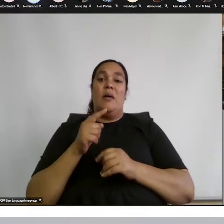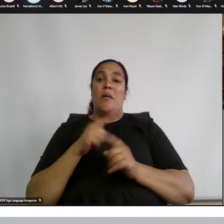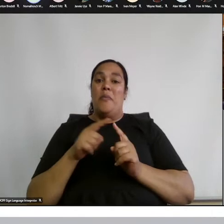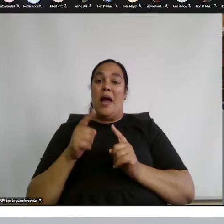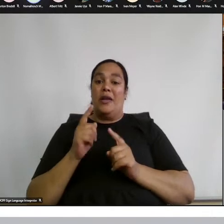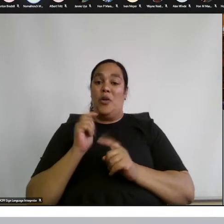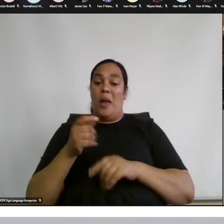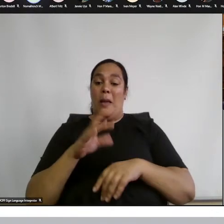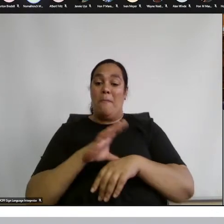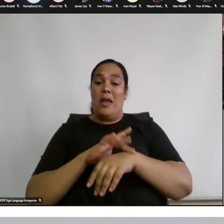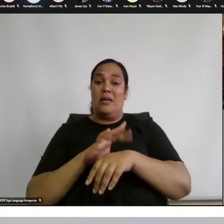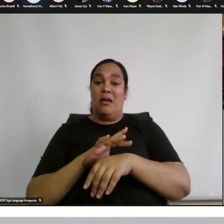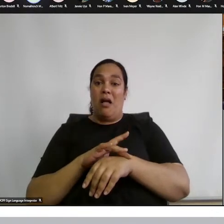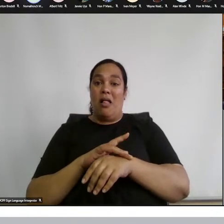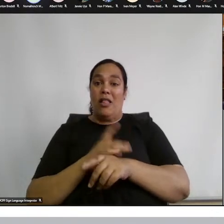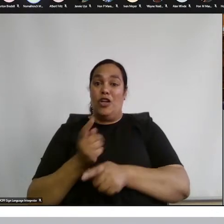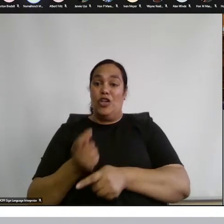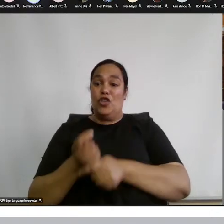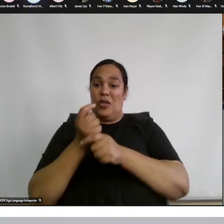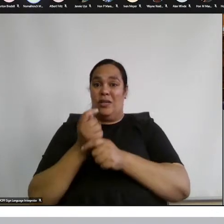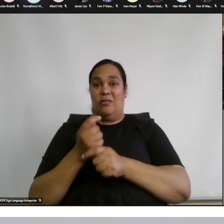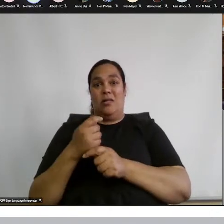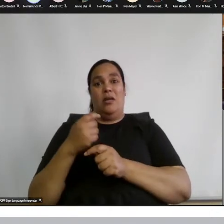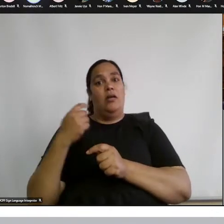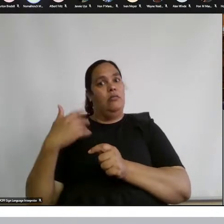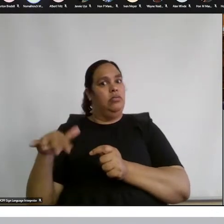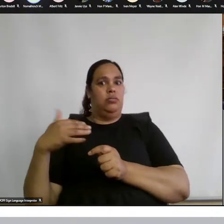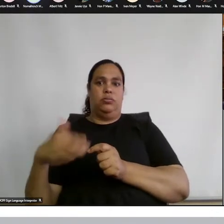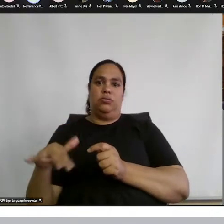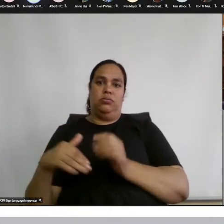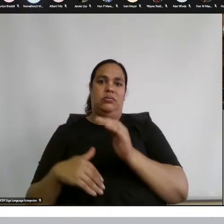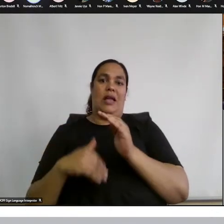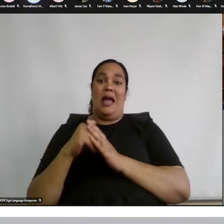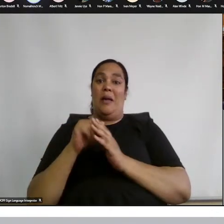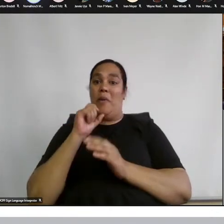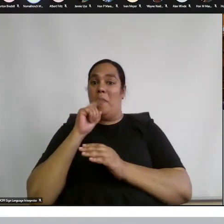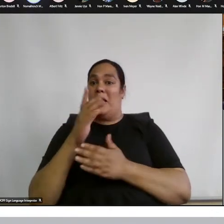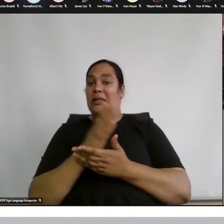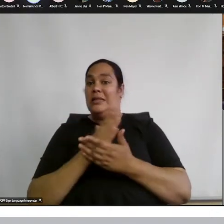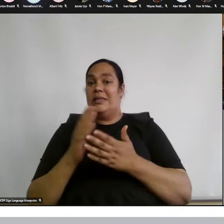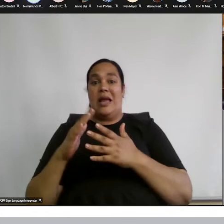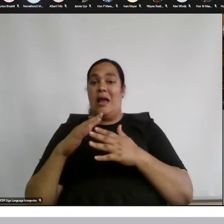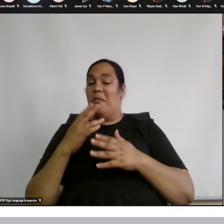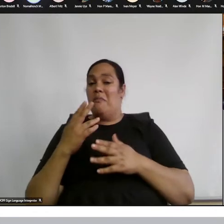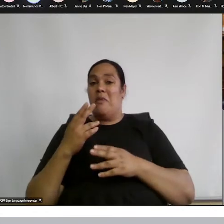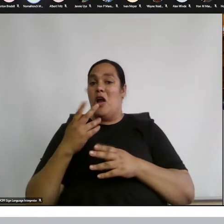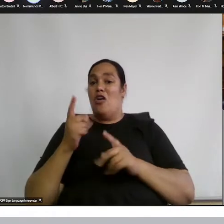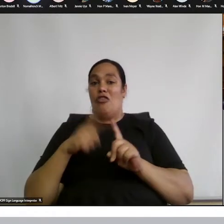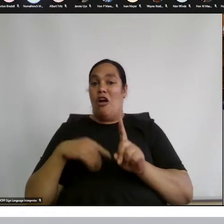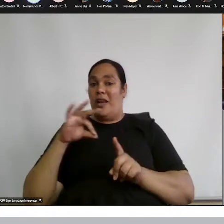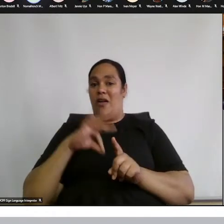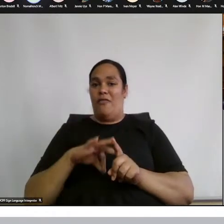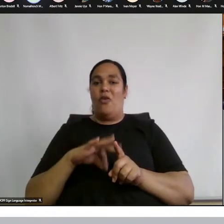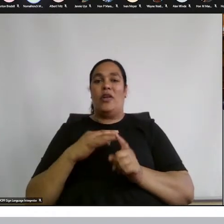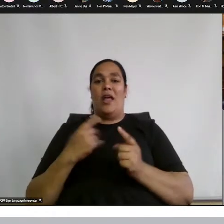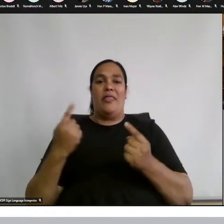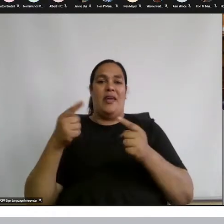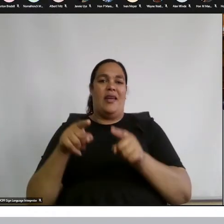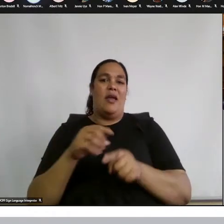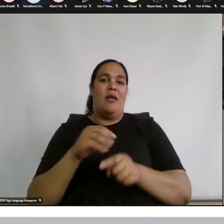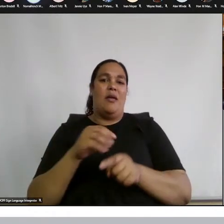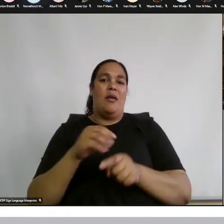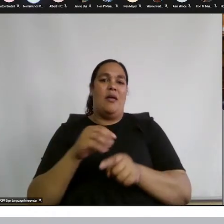of the medical treatment is quite very high, up to the level that some of them they don't end up affording, and then they come to